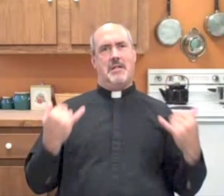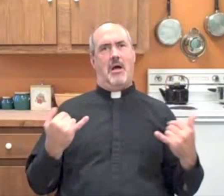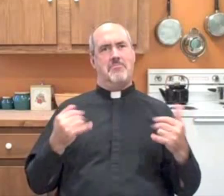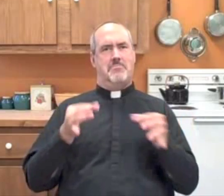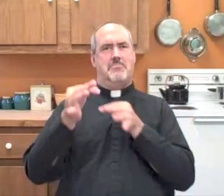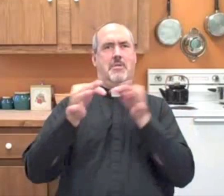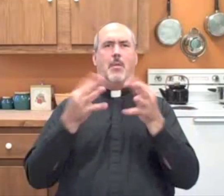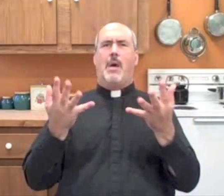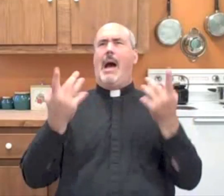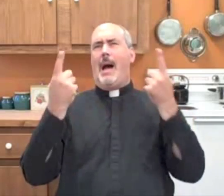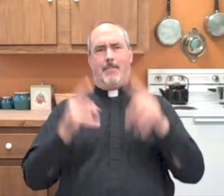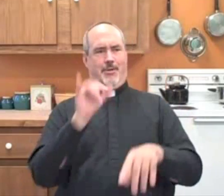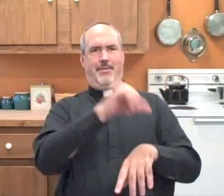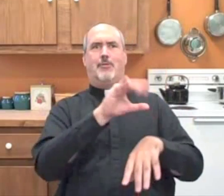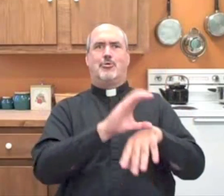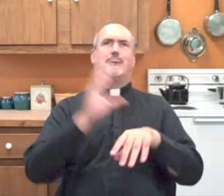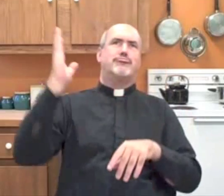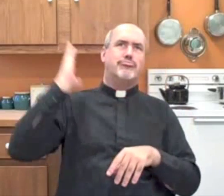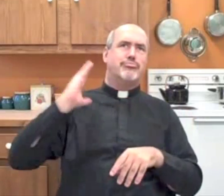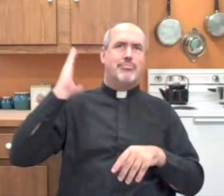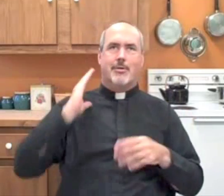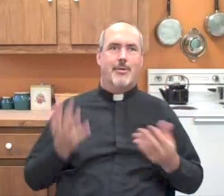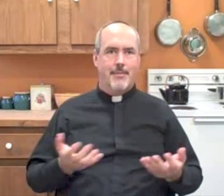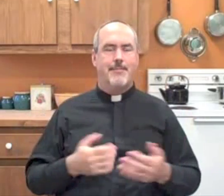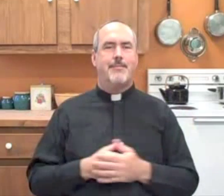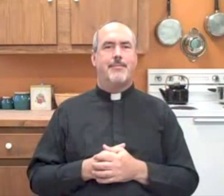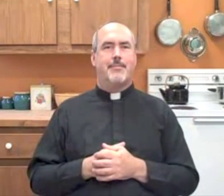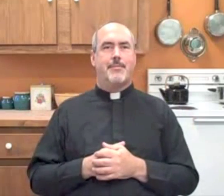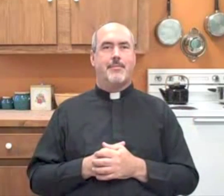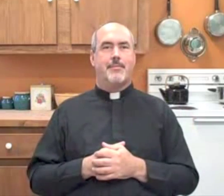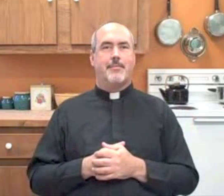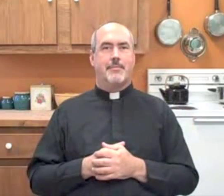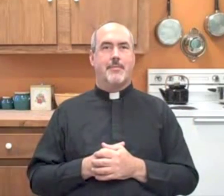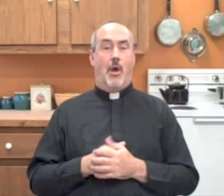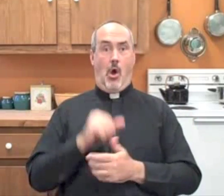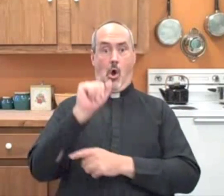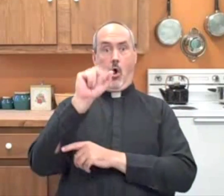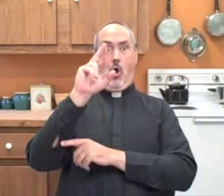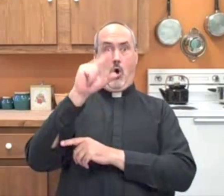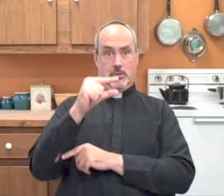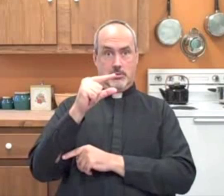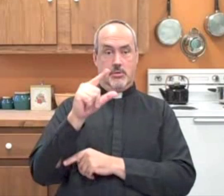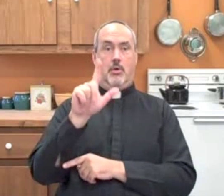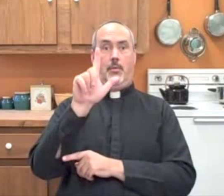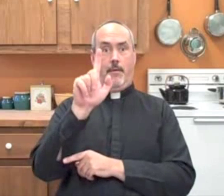Now I'd like to tell you about something that happened at that church a long time ago. On August